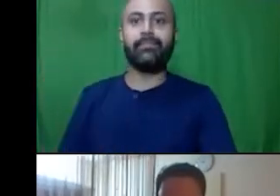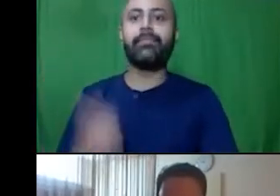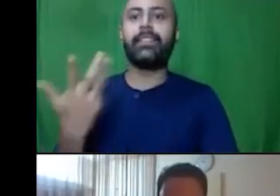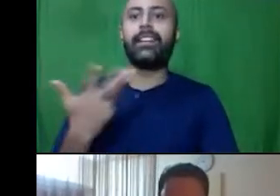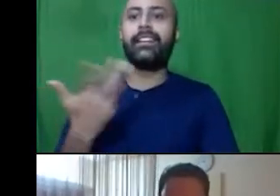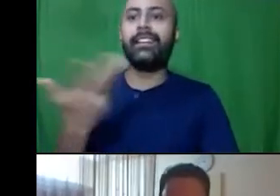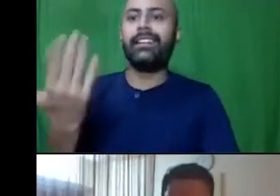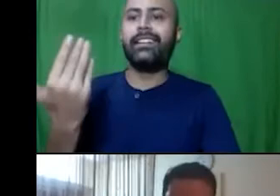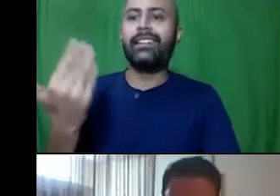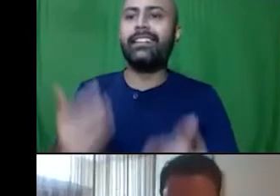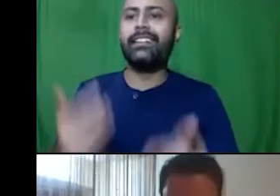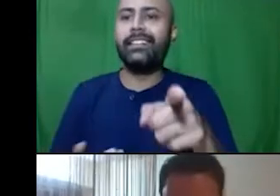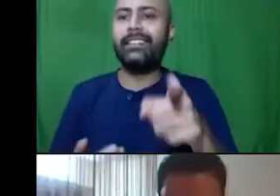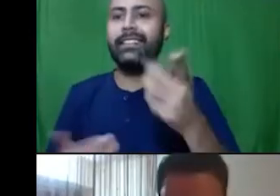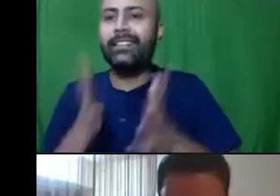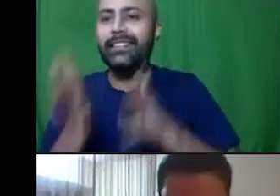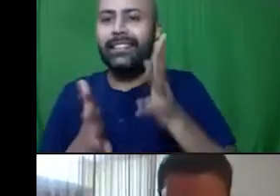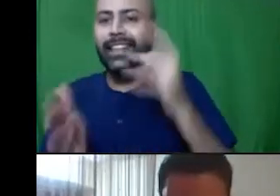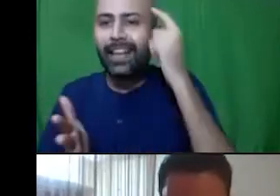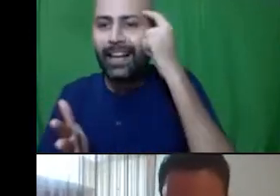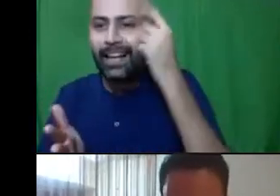another person.